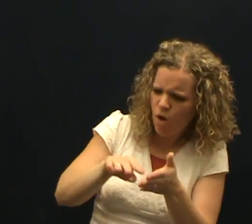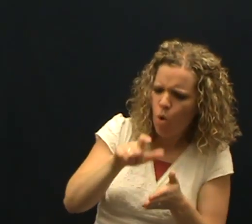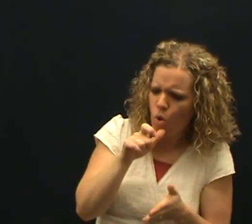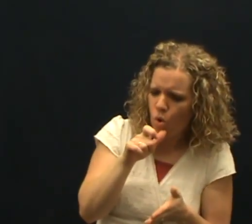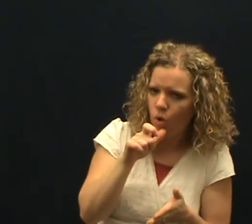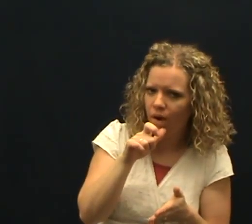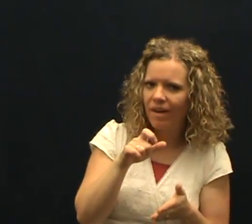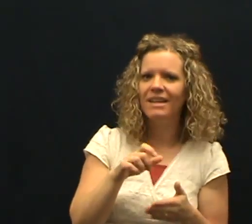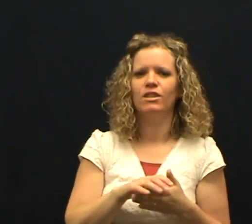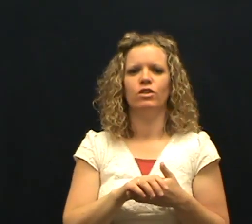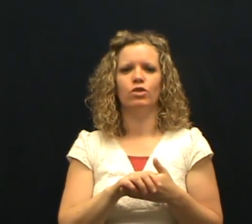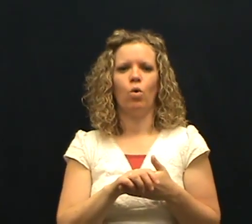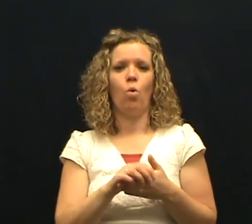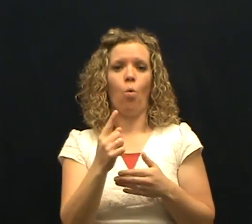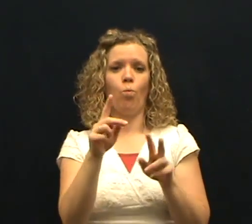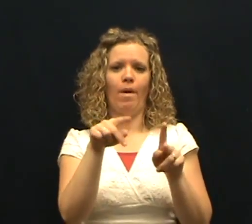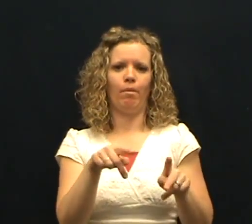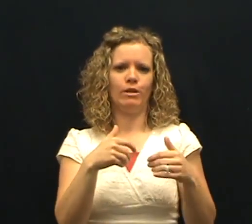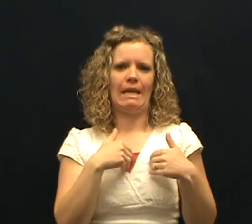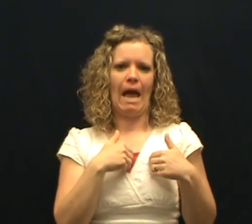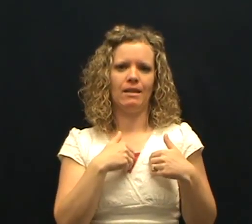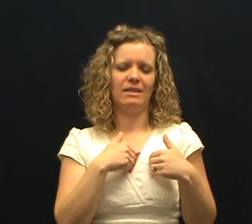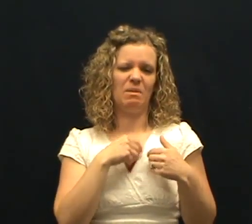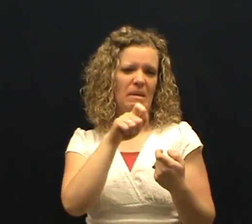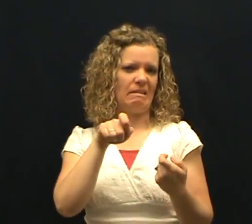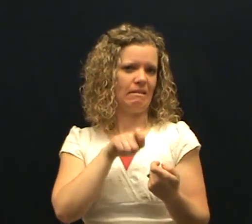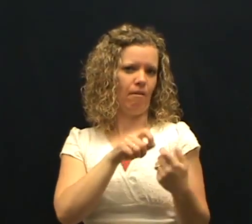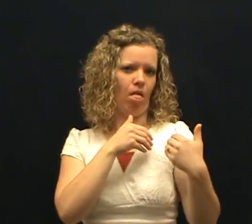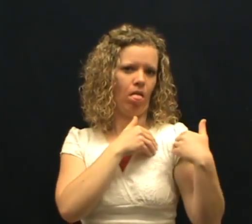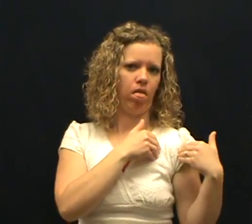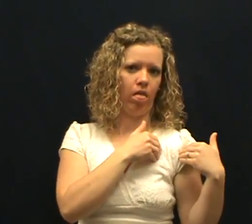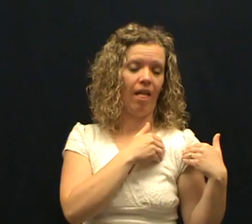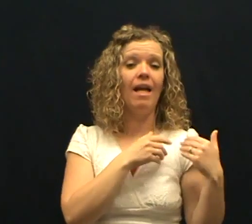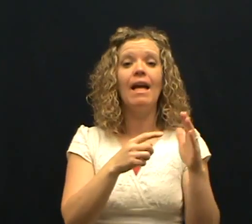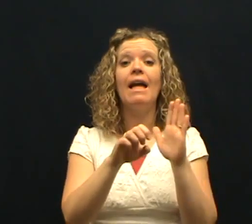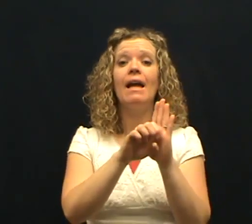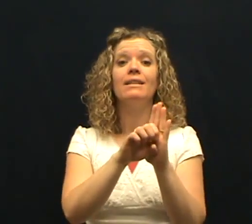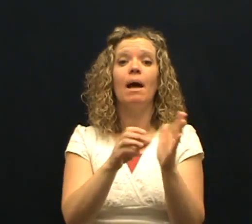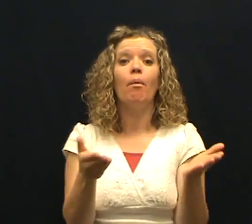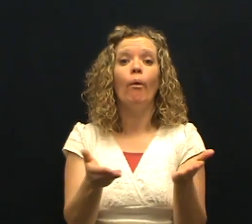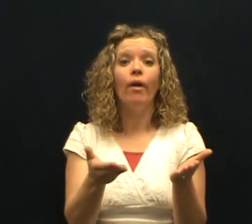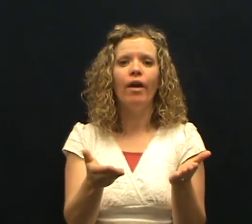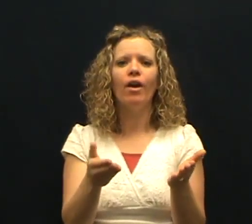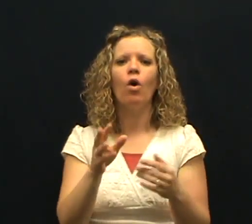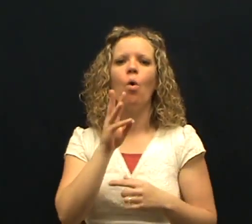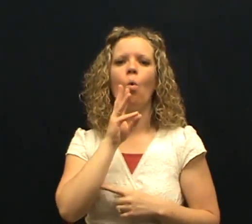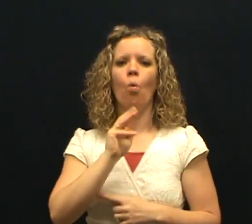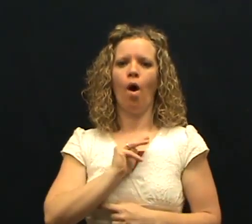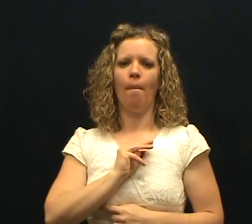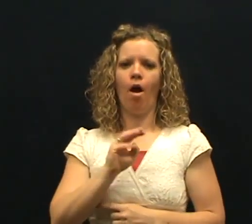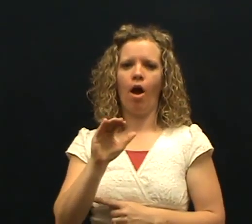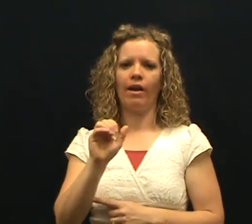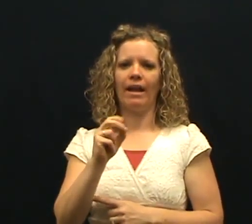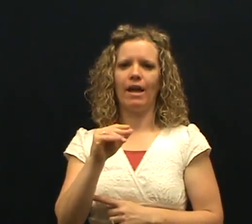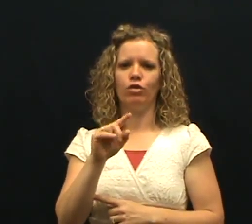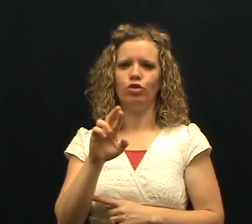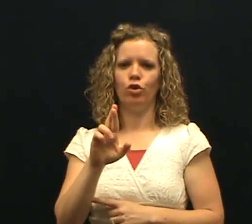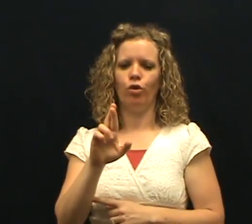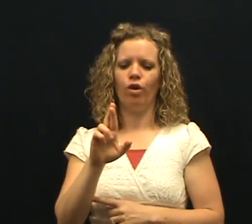only one person. The example given here, each Walmart cashier uses a different cash drawer. So if you're a